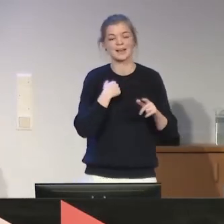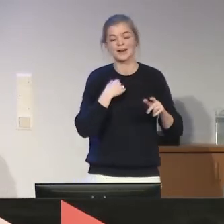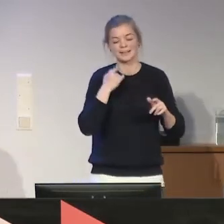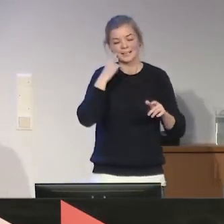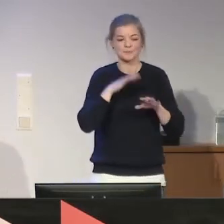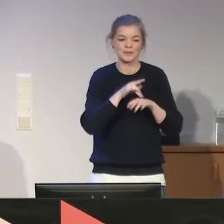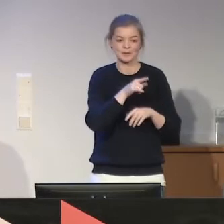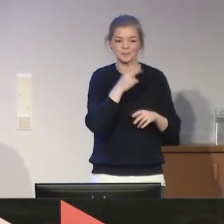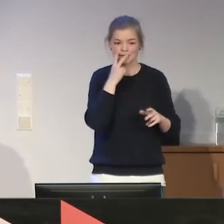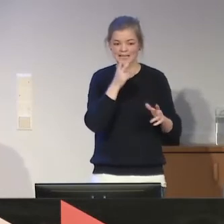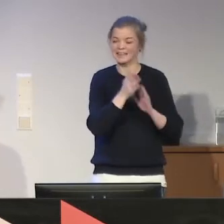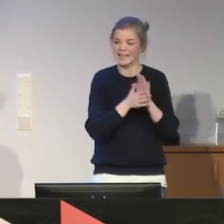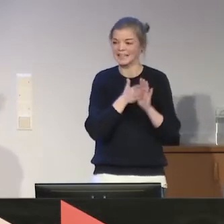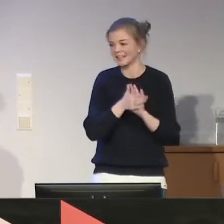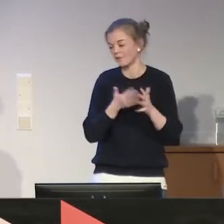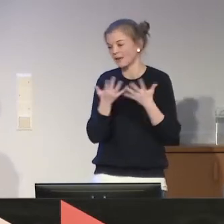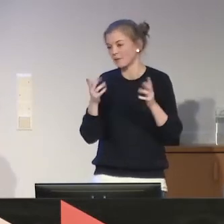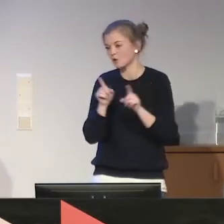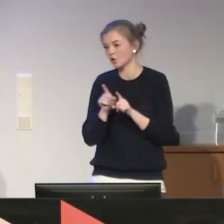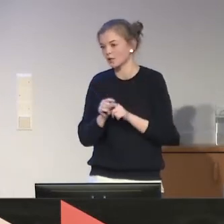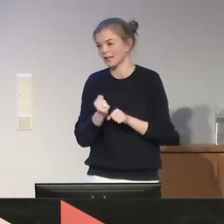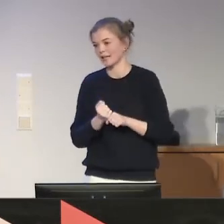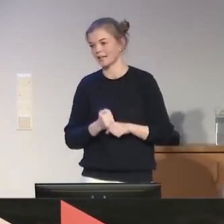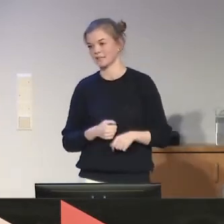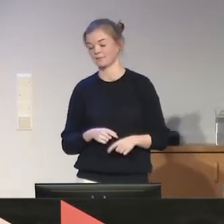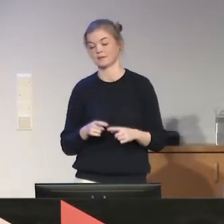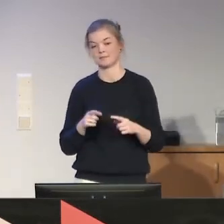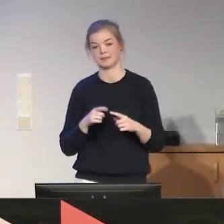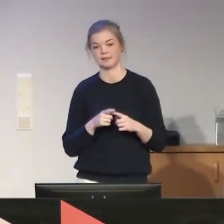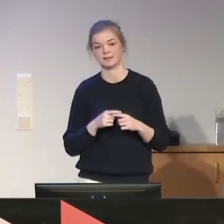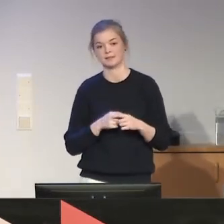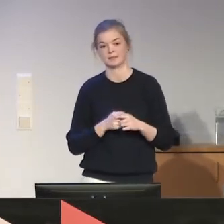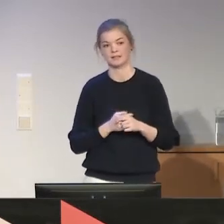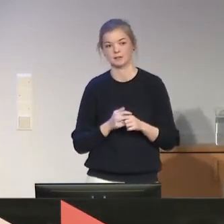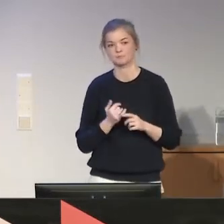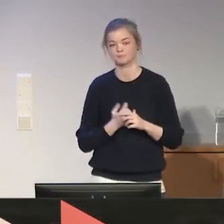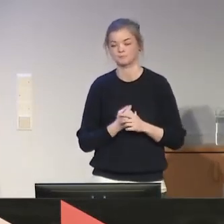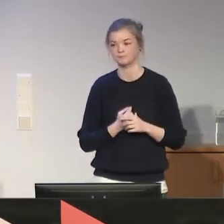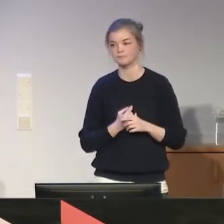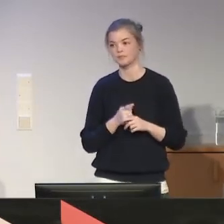What can I say? Or the way we see signs,